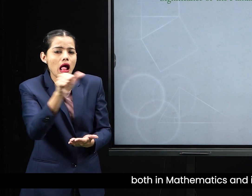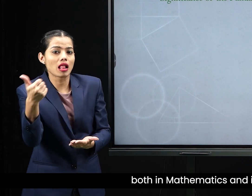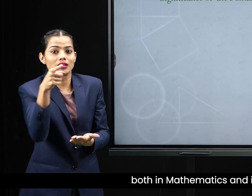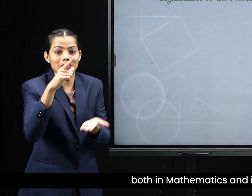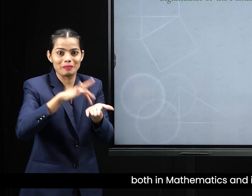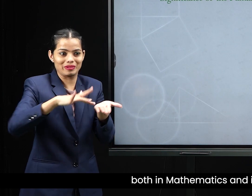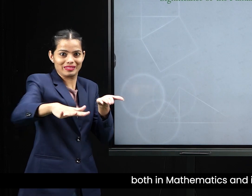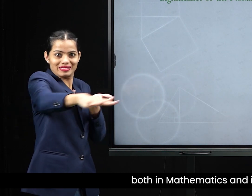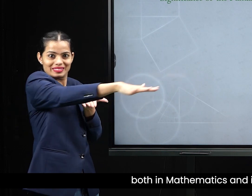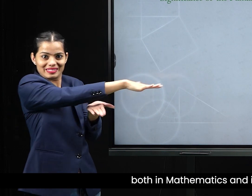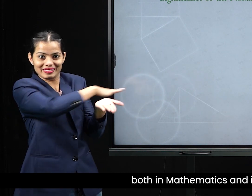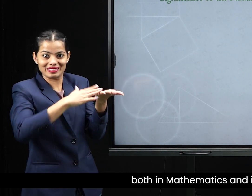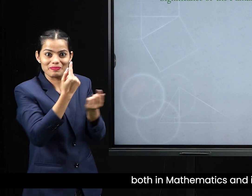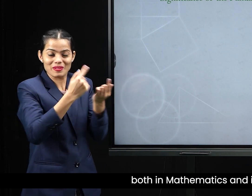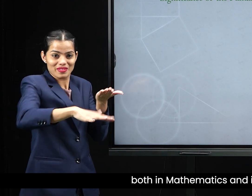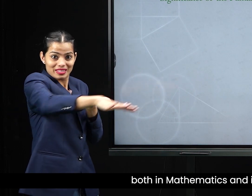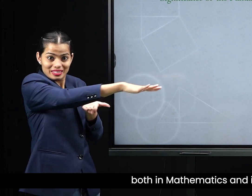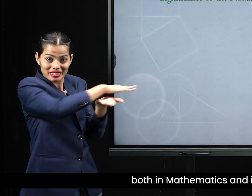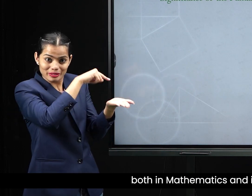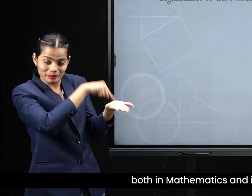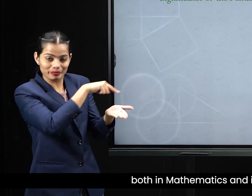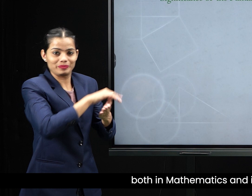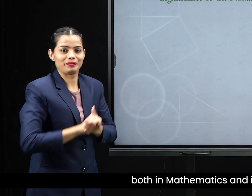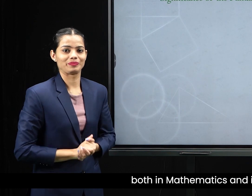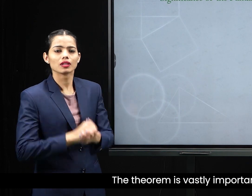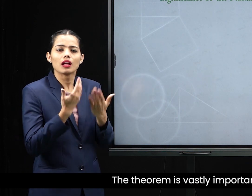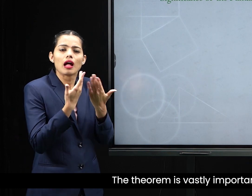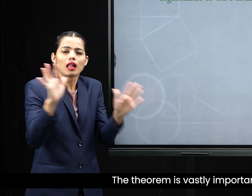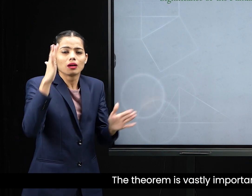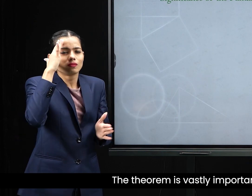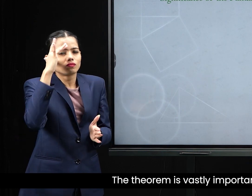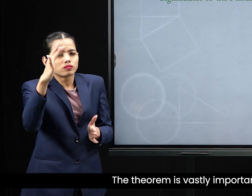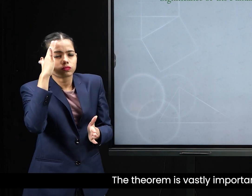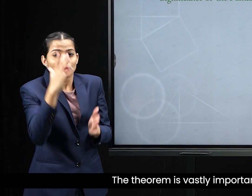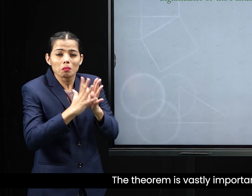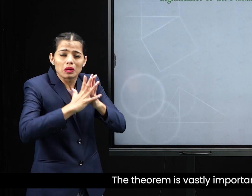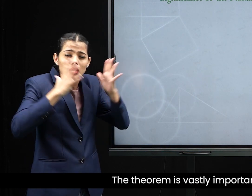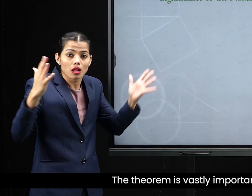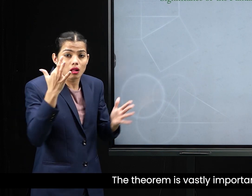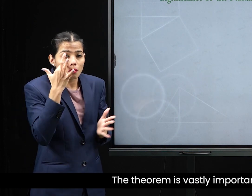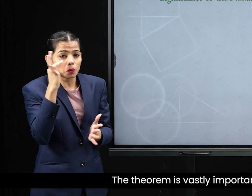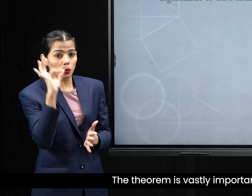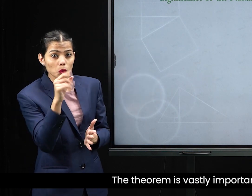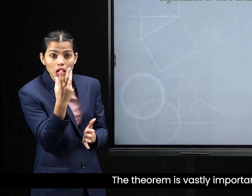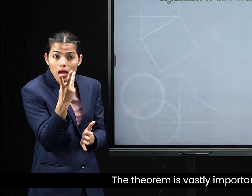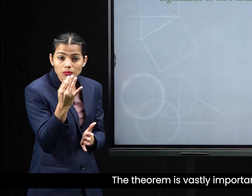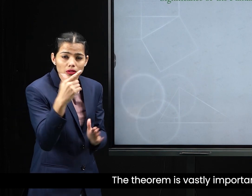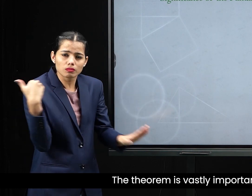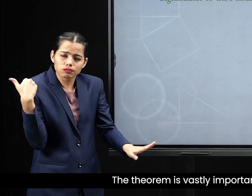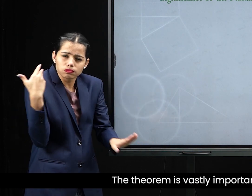in mathematics and in other fields. The theorem is vastly important in mathematics